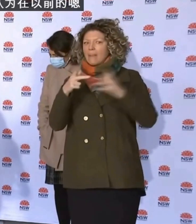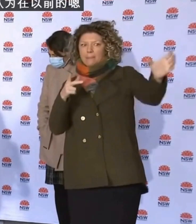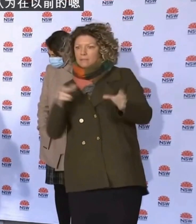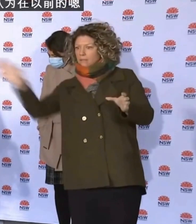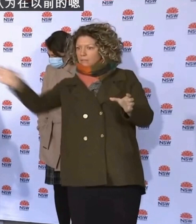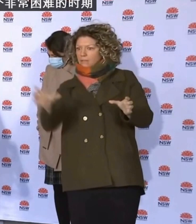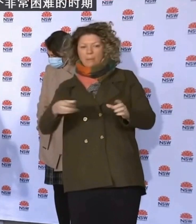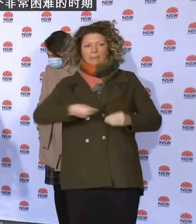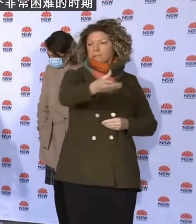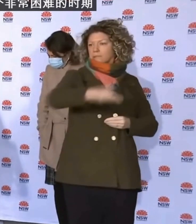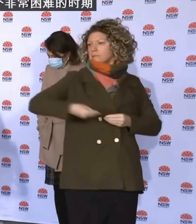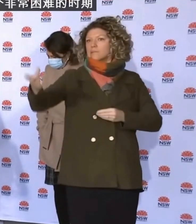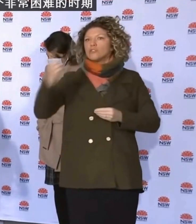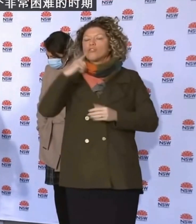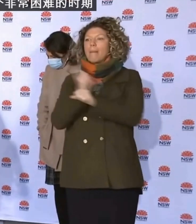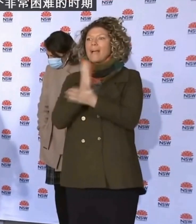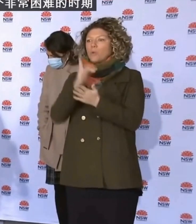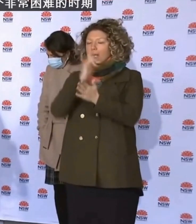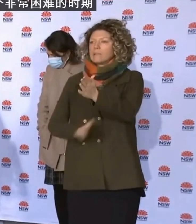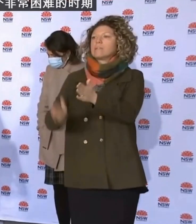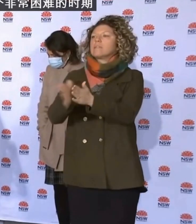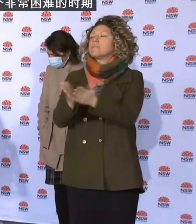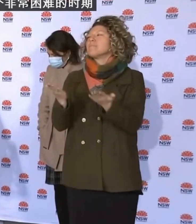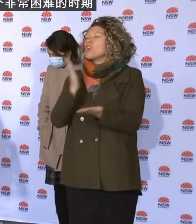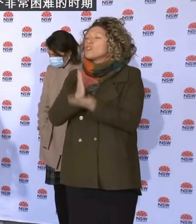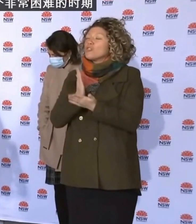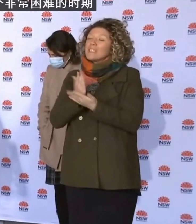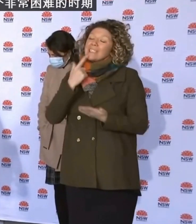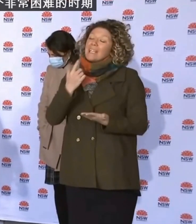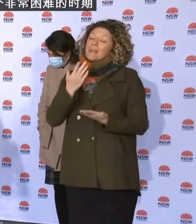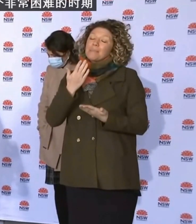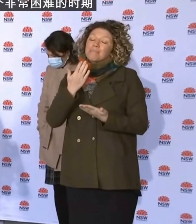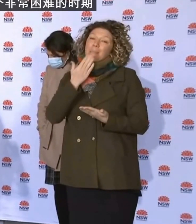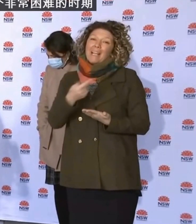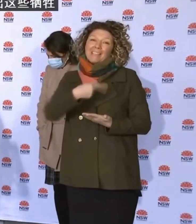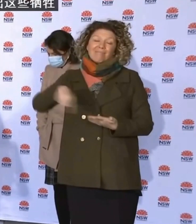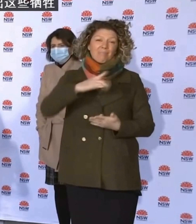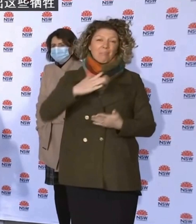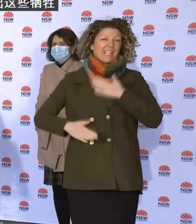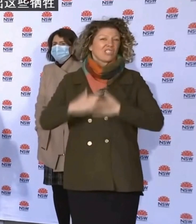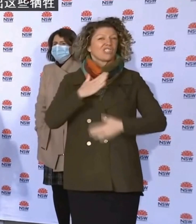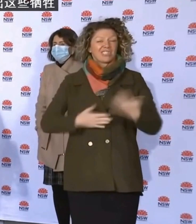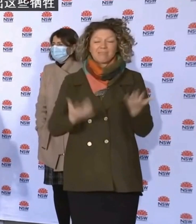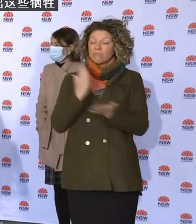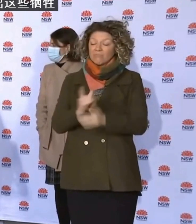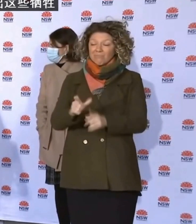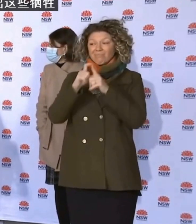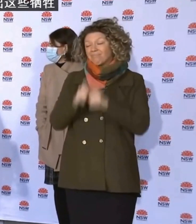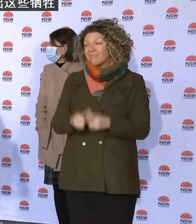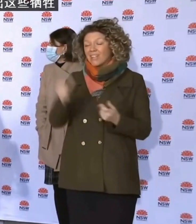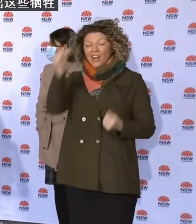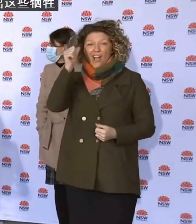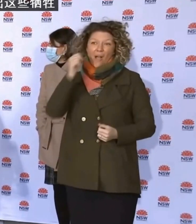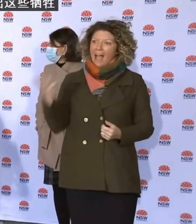previous I've also indicated, please patience. I know it's a really difficult time, but we just have to make